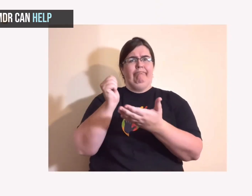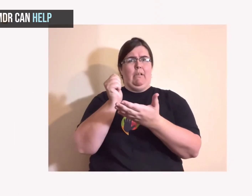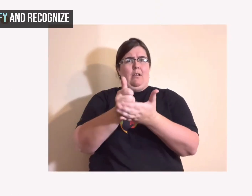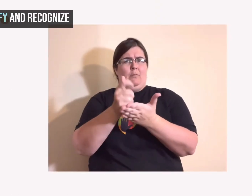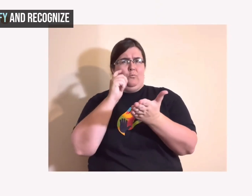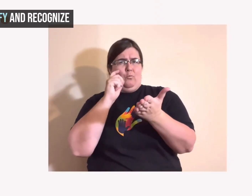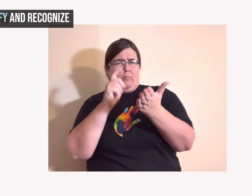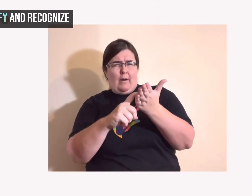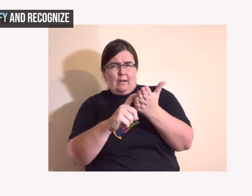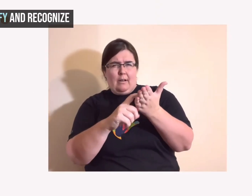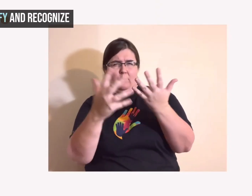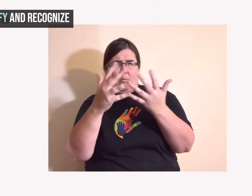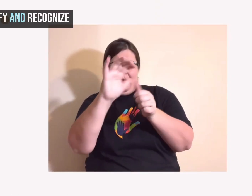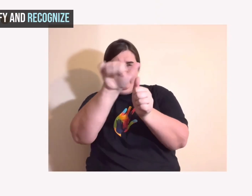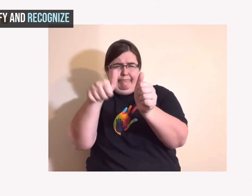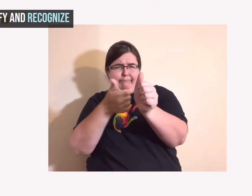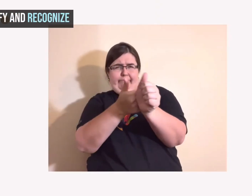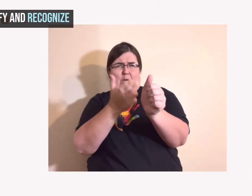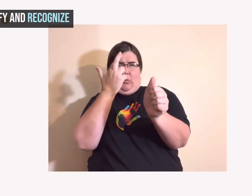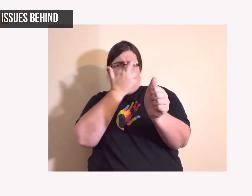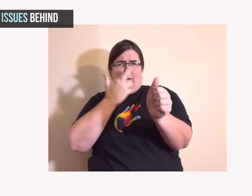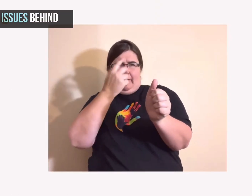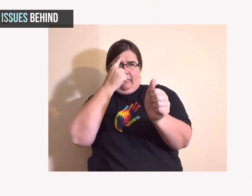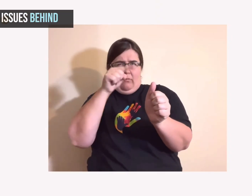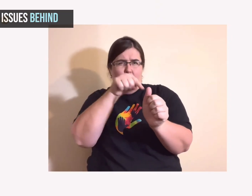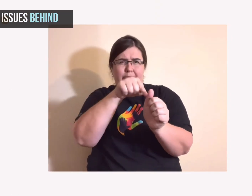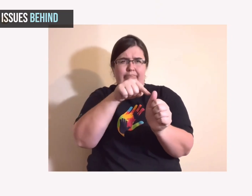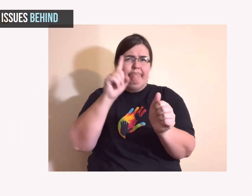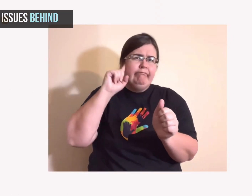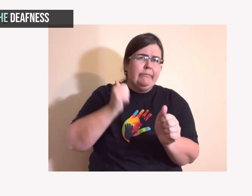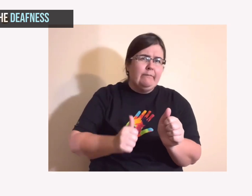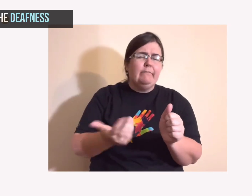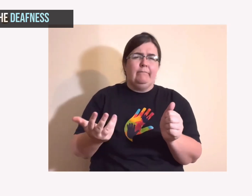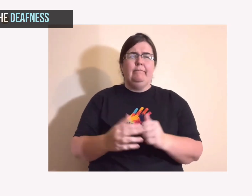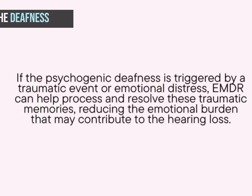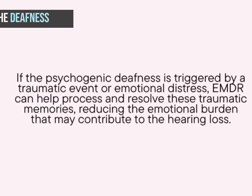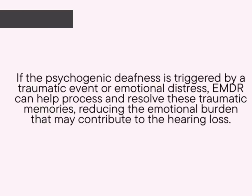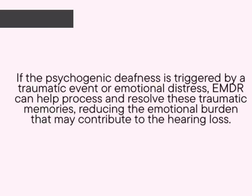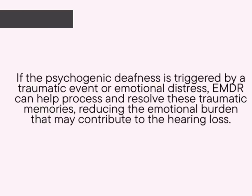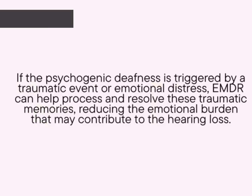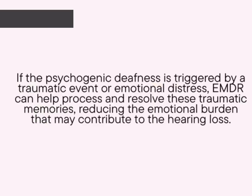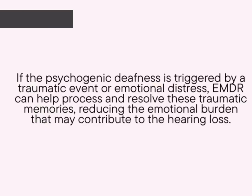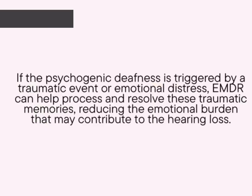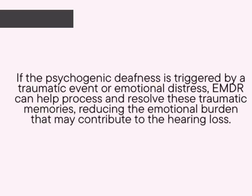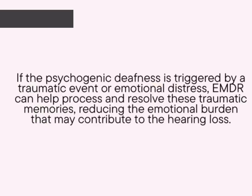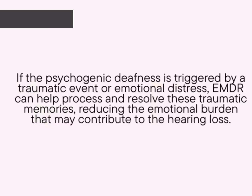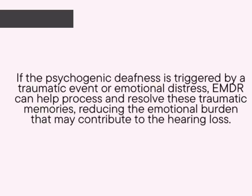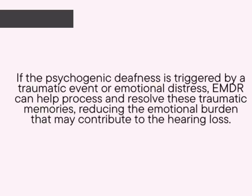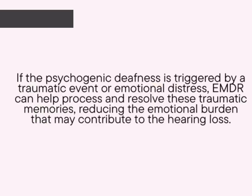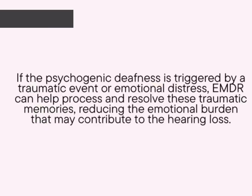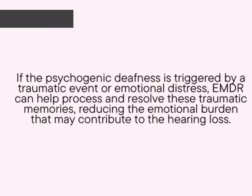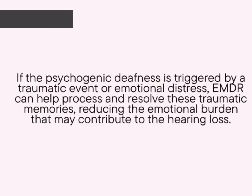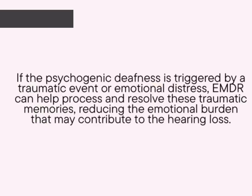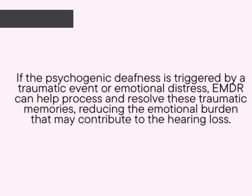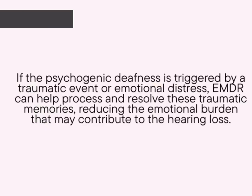EMDR can help identify and recognize the issues behind the deafness.